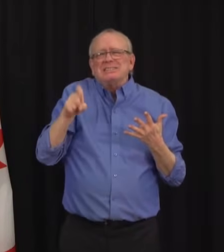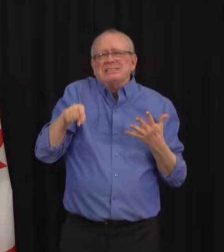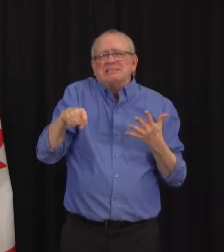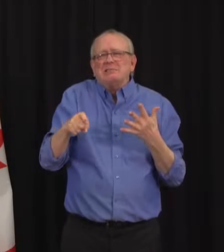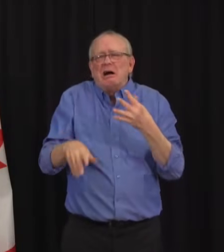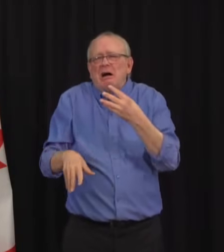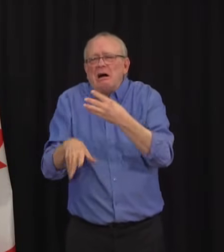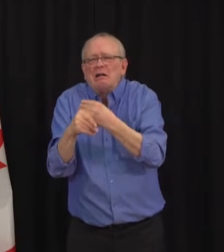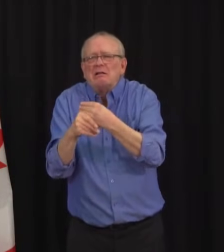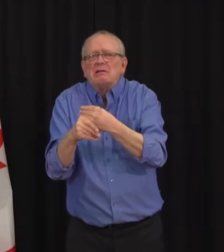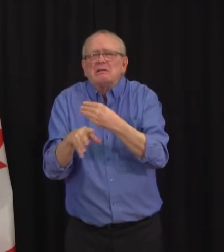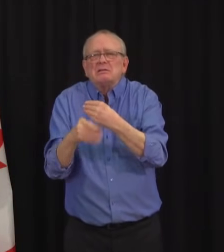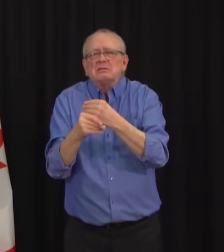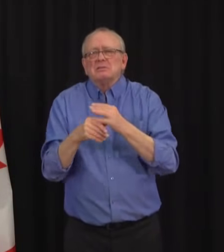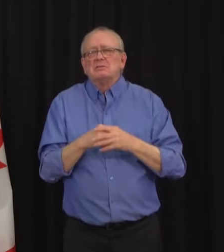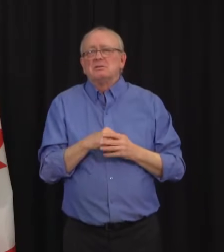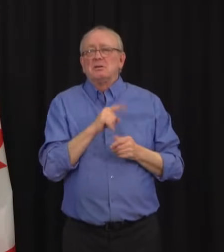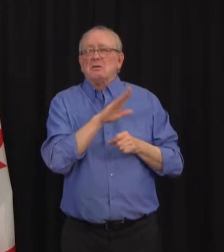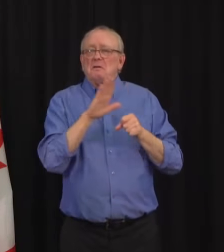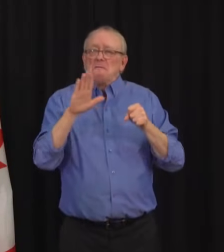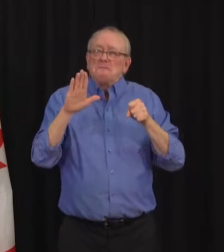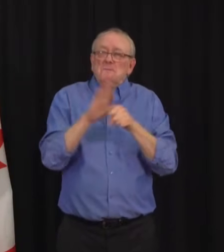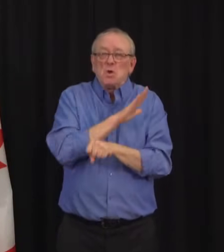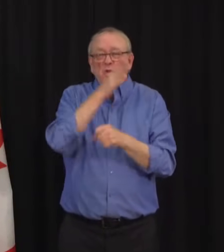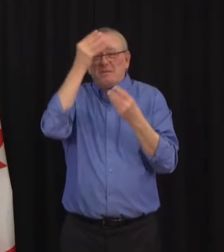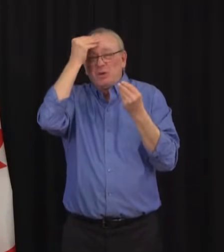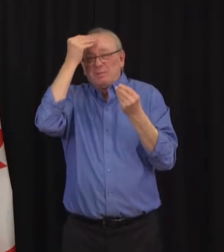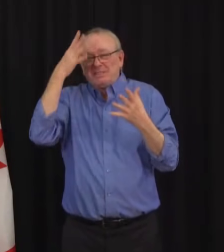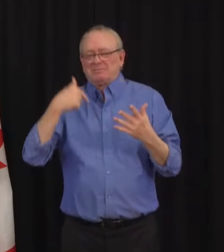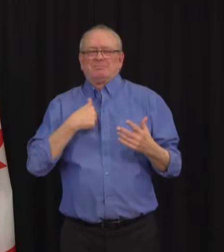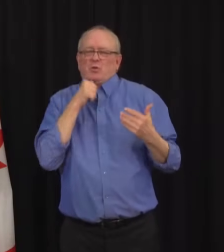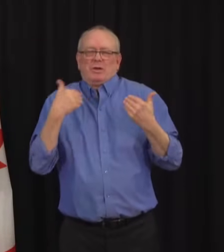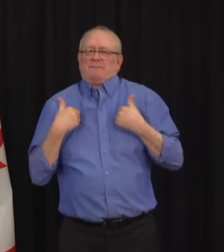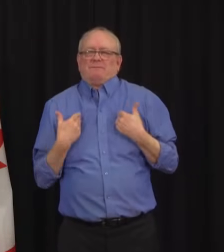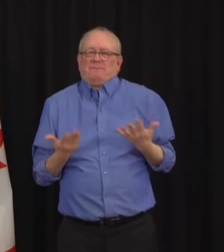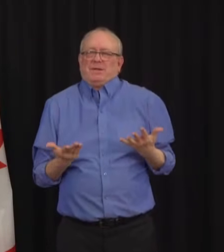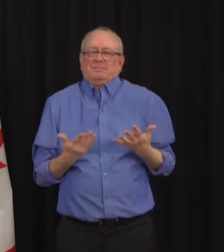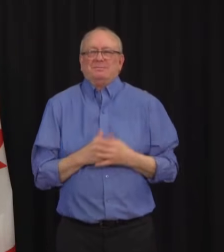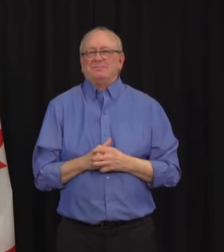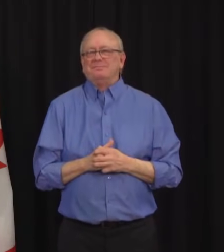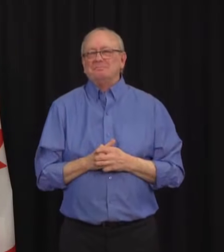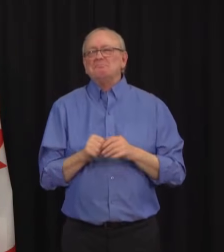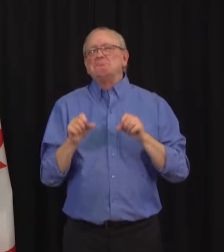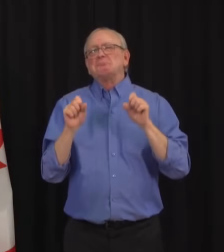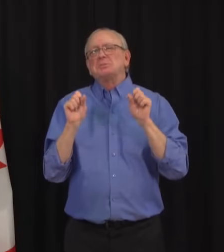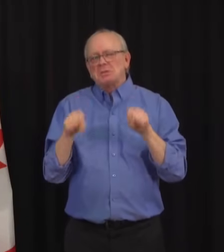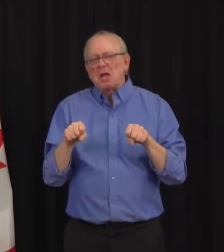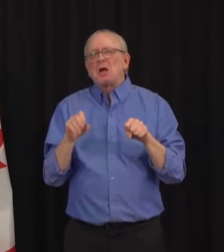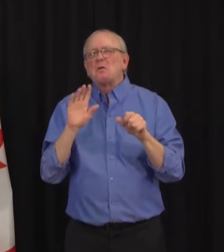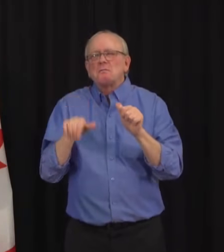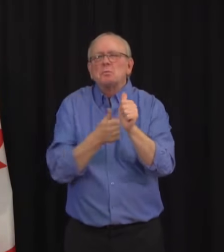the details of exactly what's happening. Again, that's something that we could potentially follow up and get back to you with.